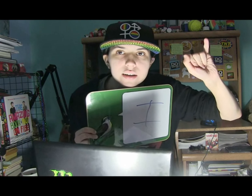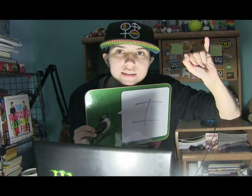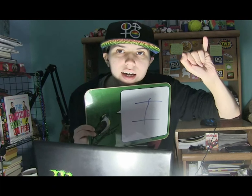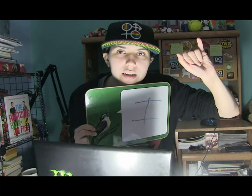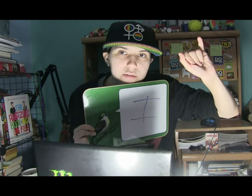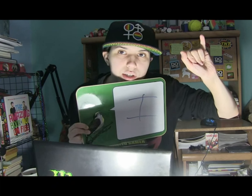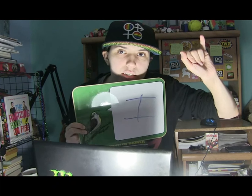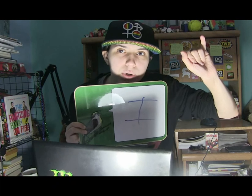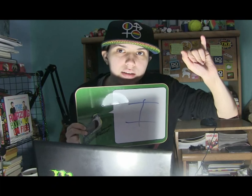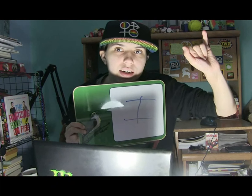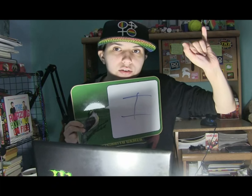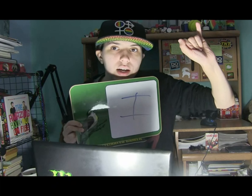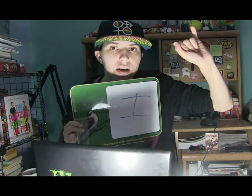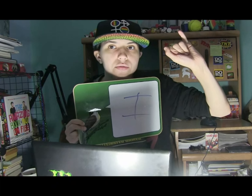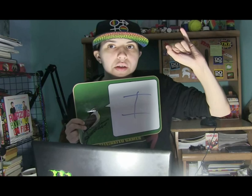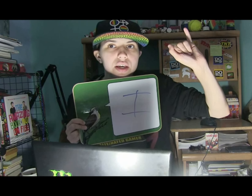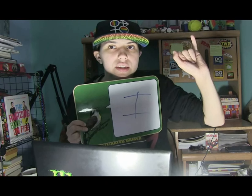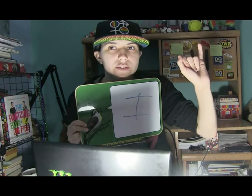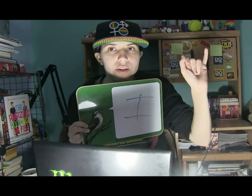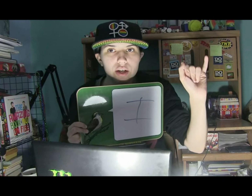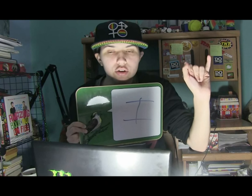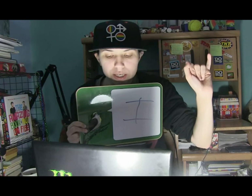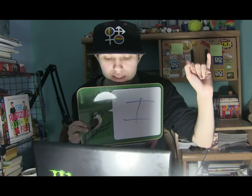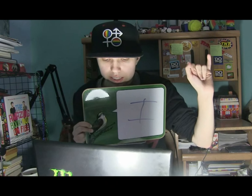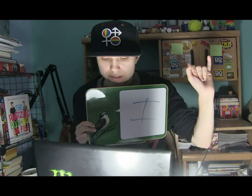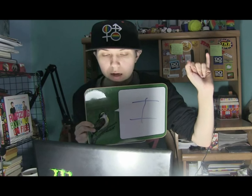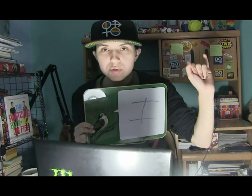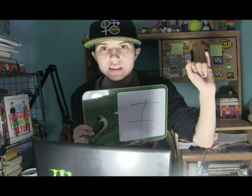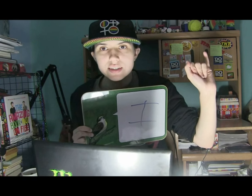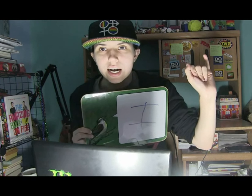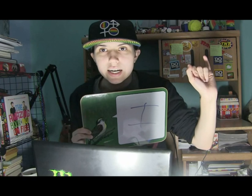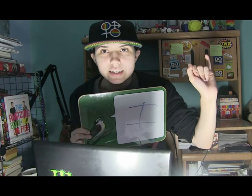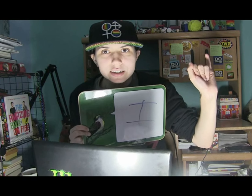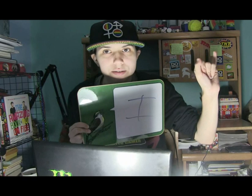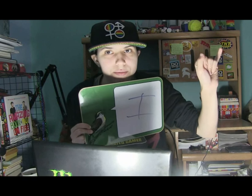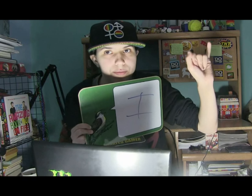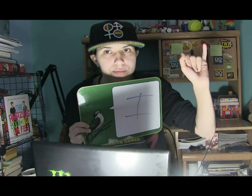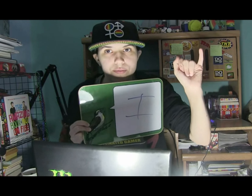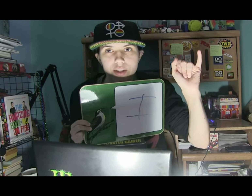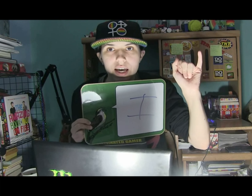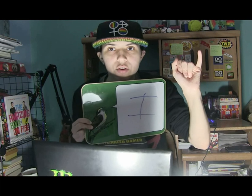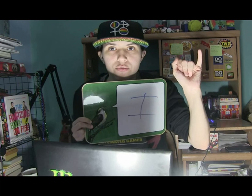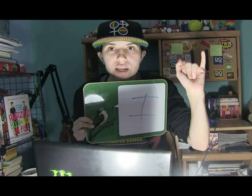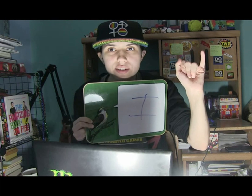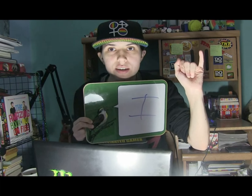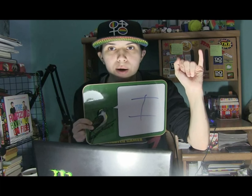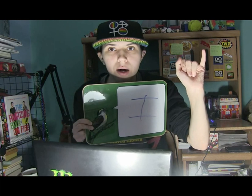side of the middle knuckle of the index finger, and your pinky is up to the sky. And you're facing palm